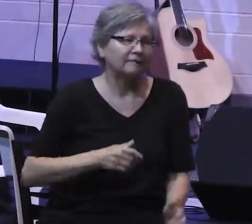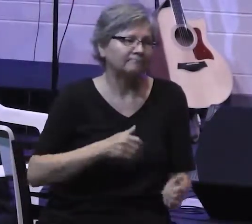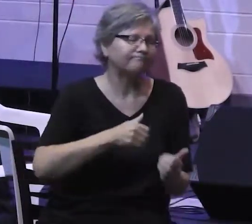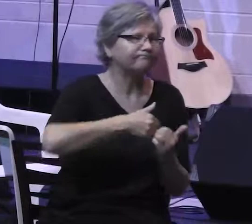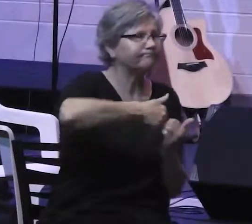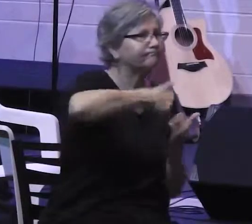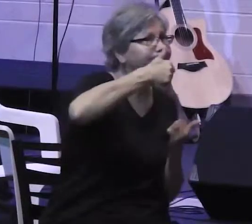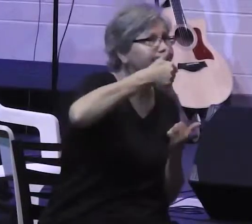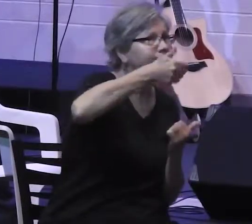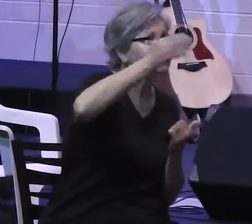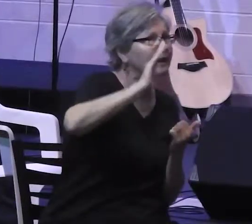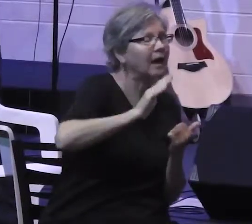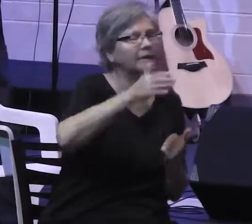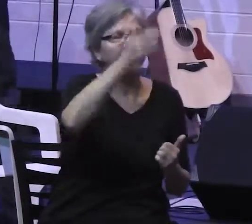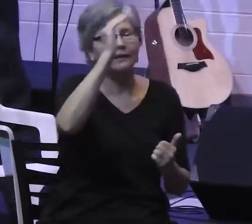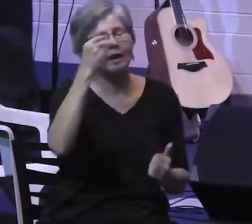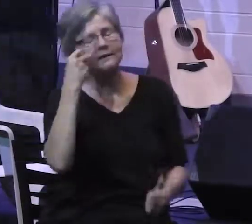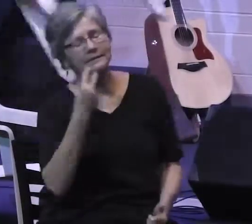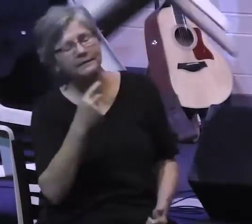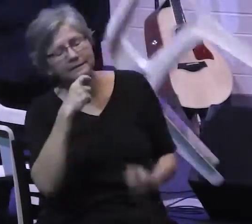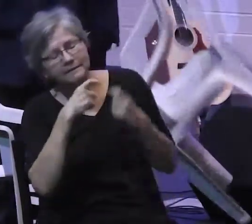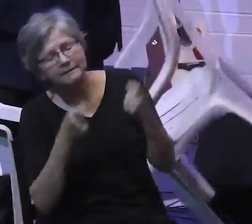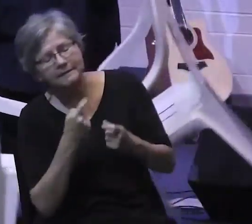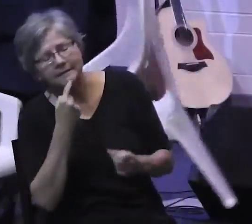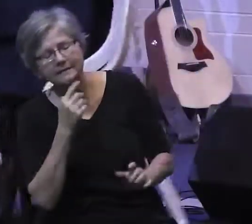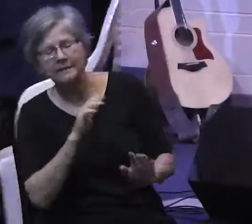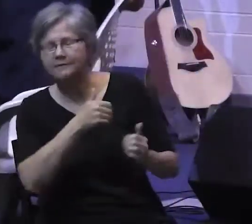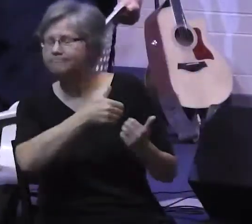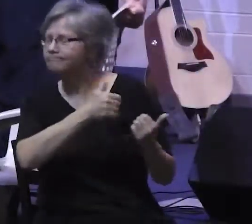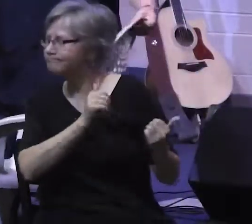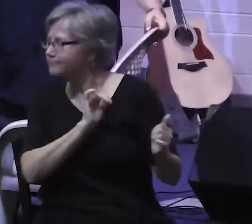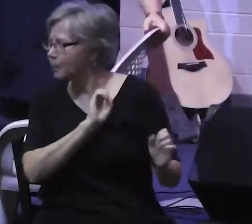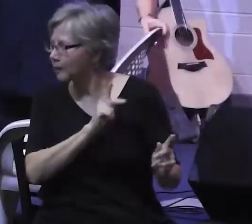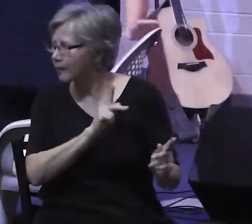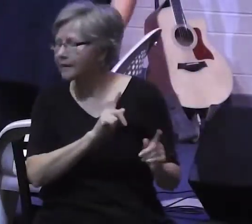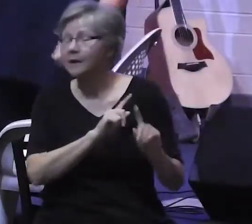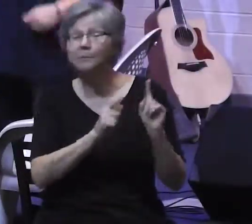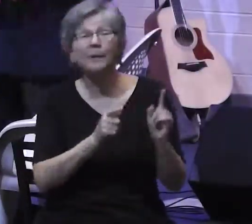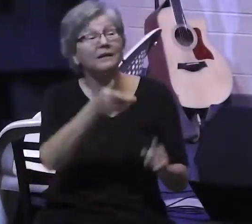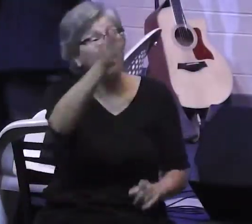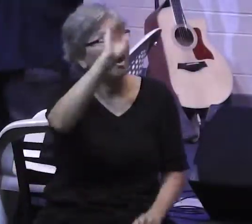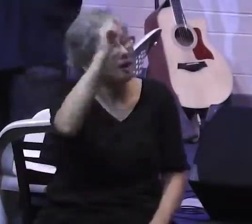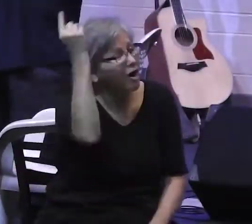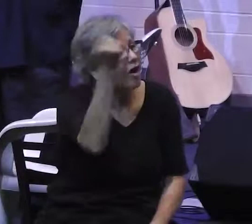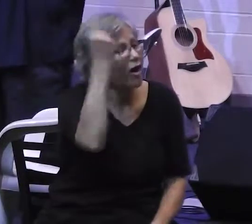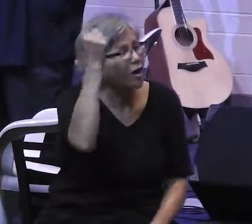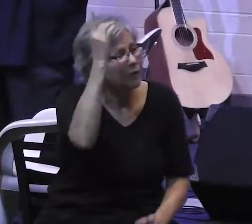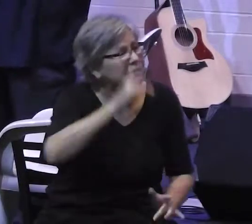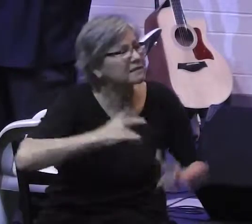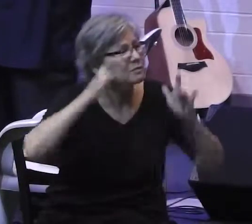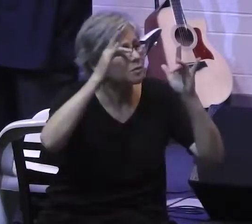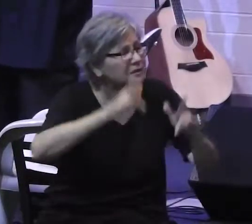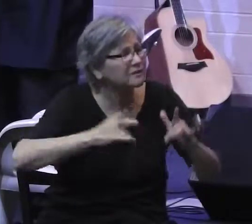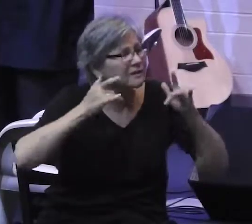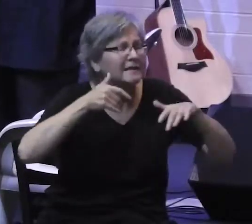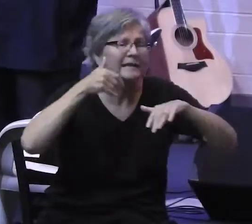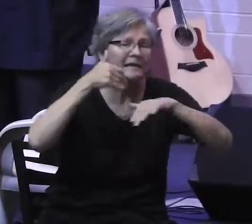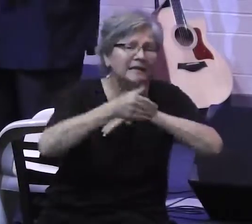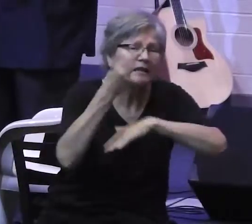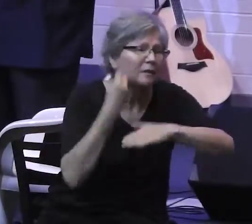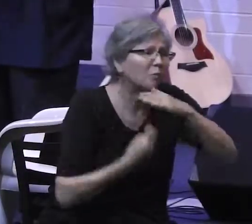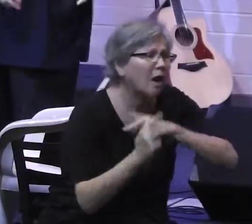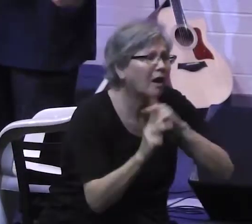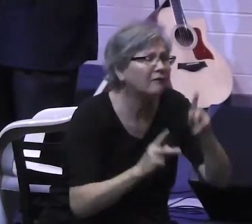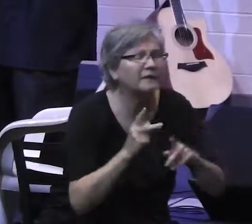story, throughout the Old Testament. And God is always merciful. He establishes covenants and he sends prophets. And you've got these